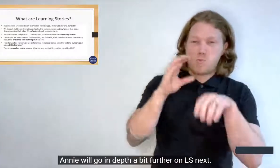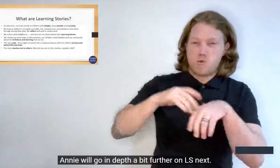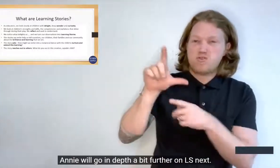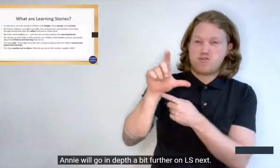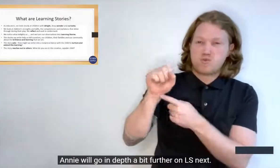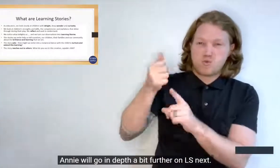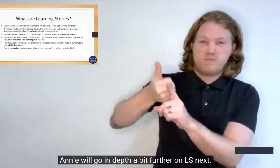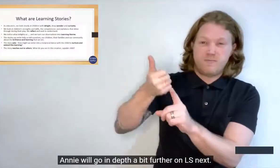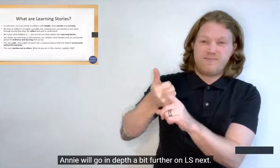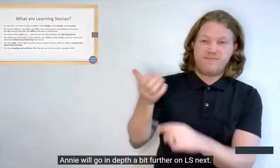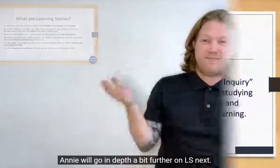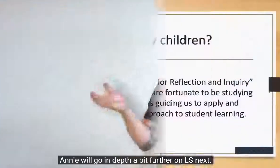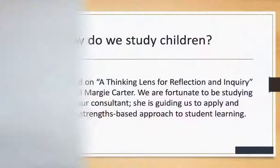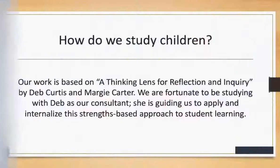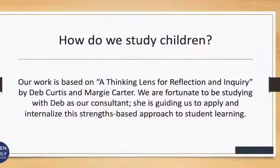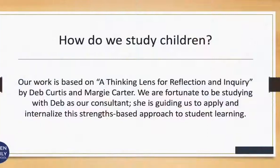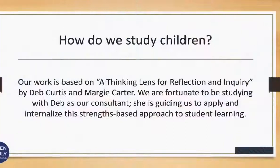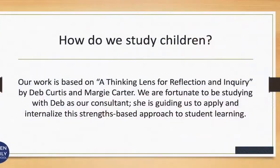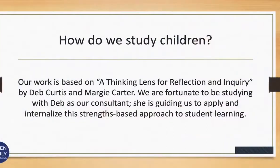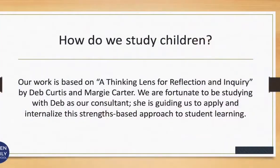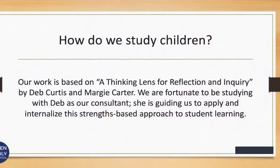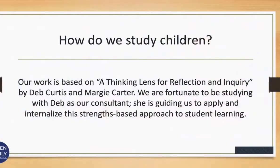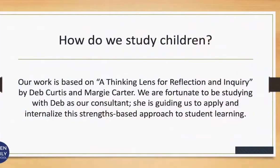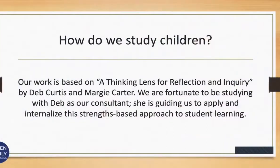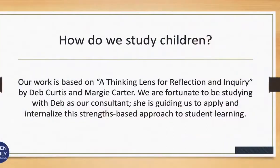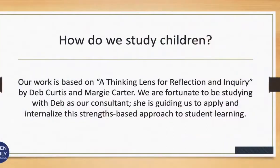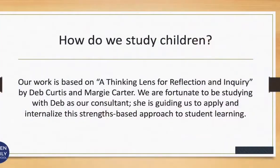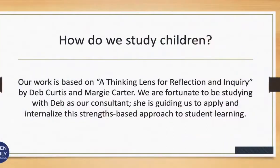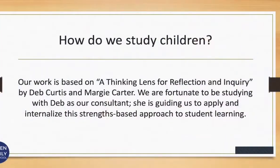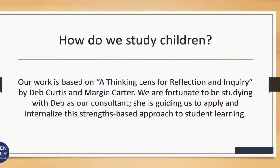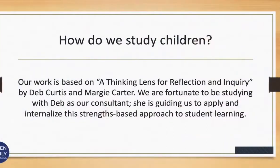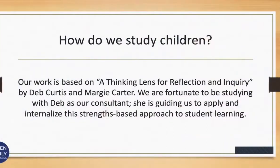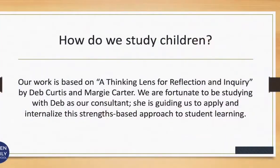Annie will go into a bit more detail on learning stories next.